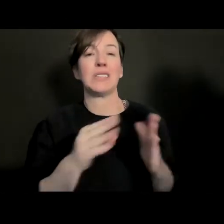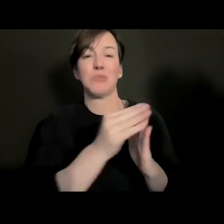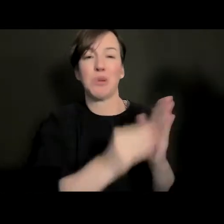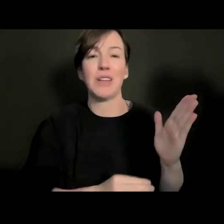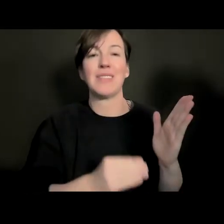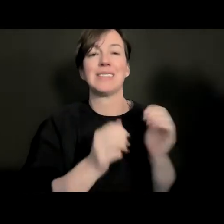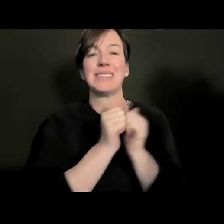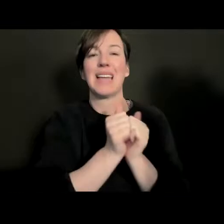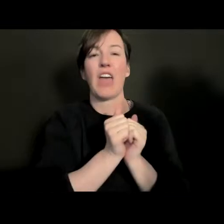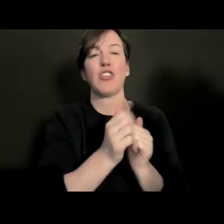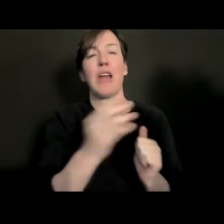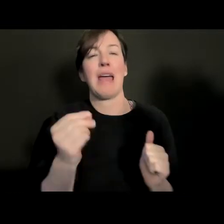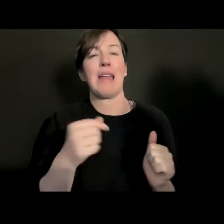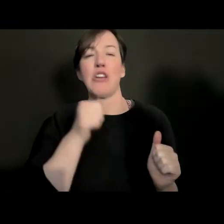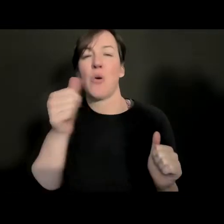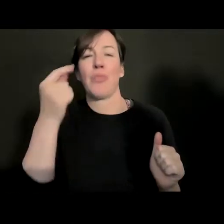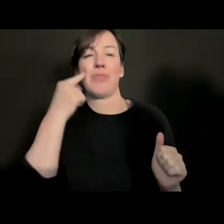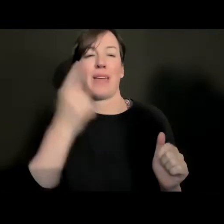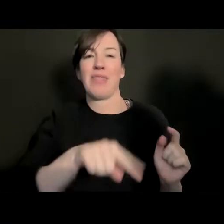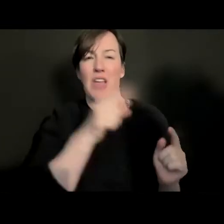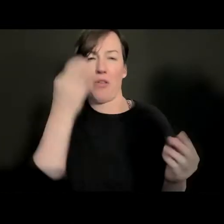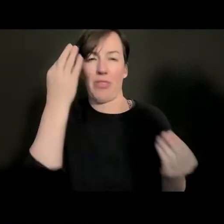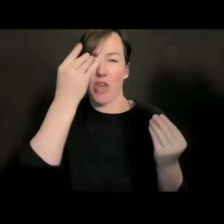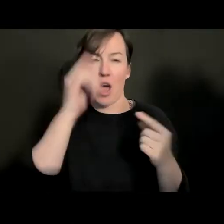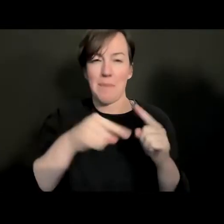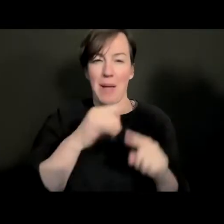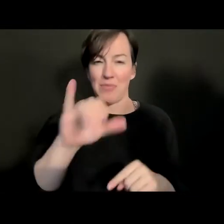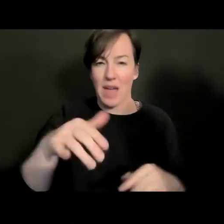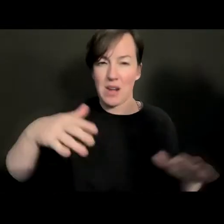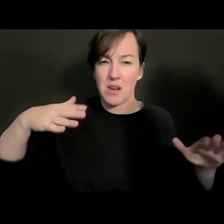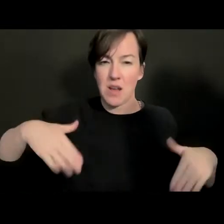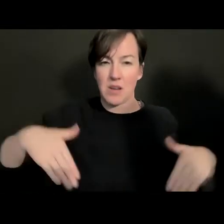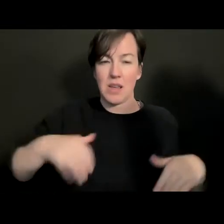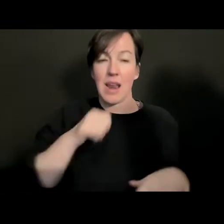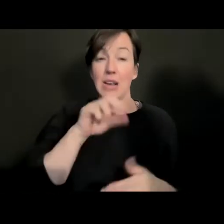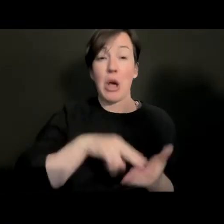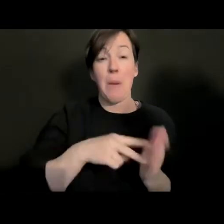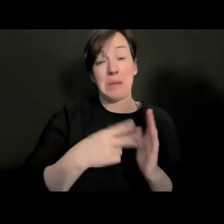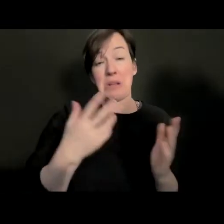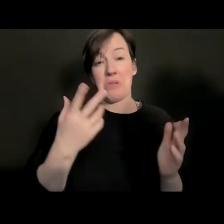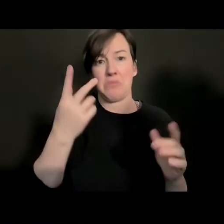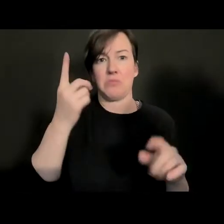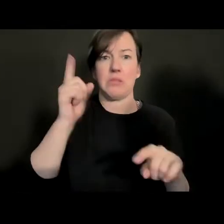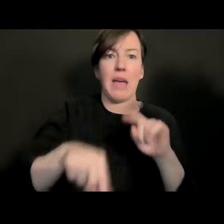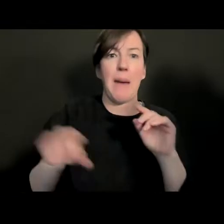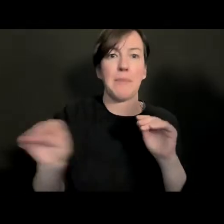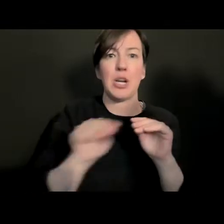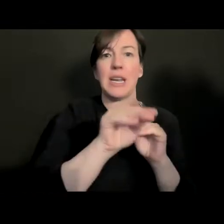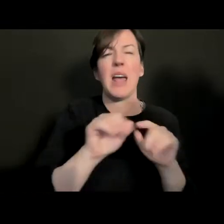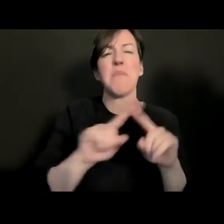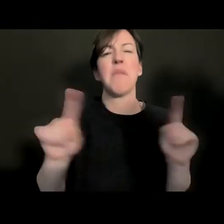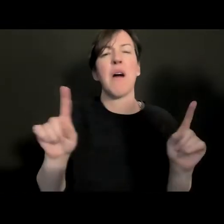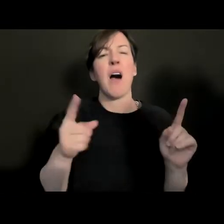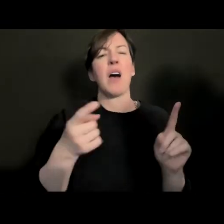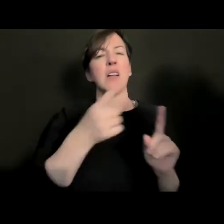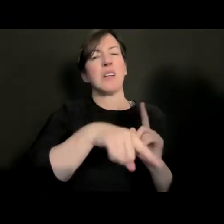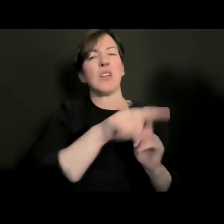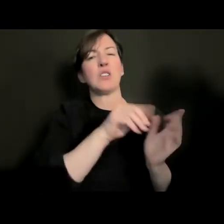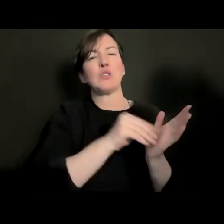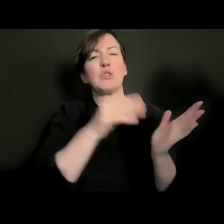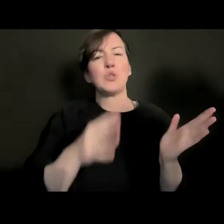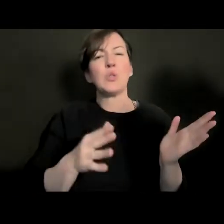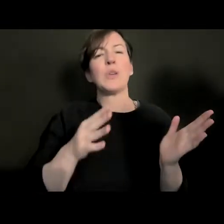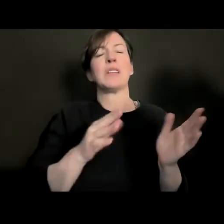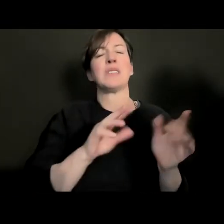Sure, and sure. I don't think they've thought about this quite yet. Now, I'm not saying we shouldn't put it in. I'm just saying it's coming from students who are coming